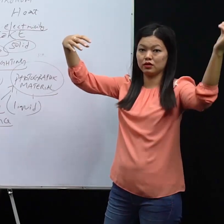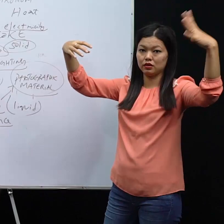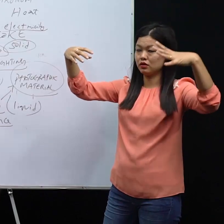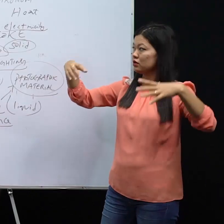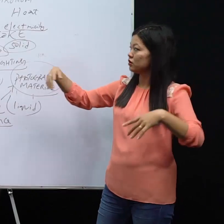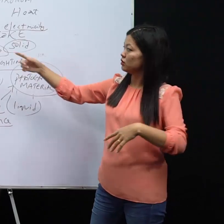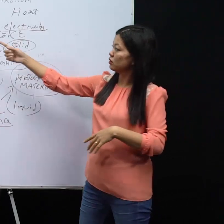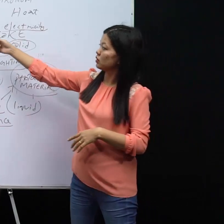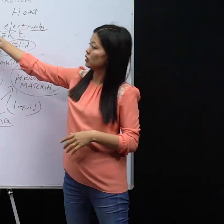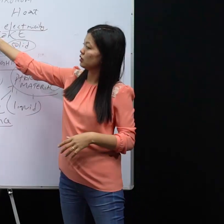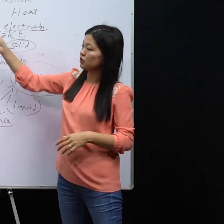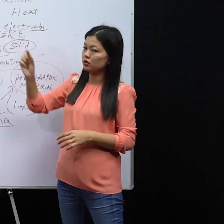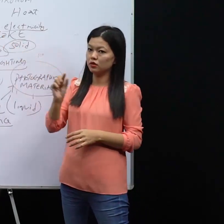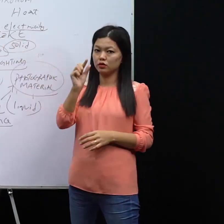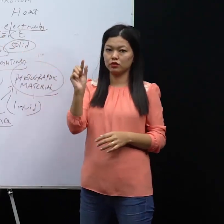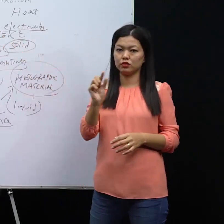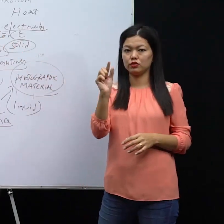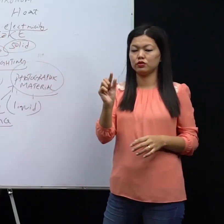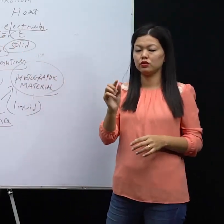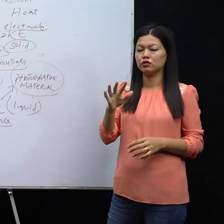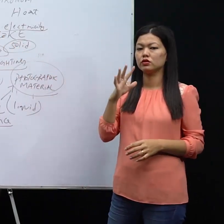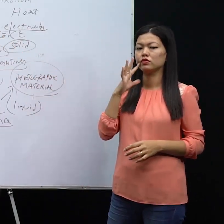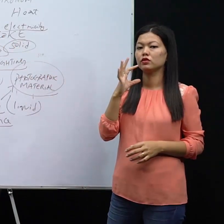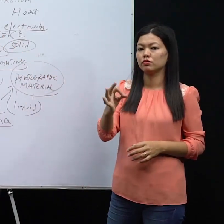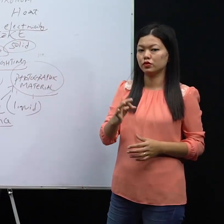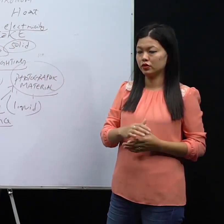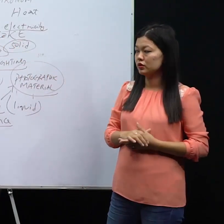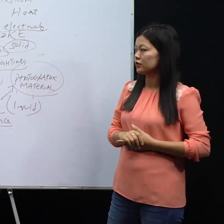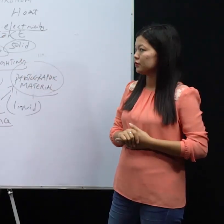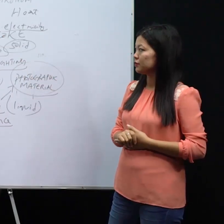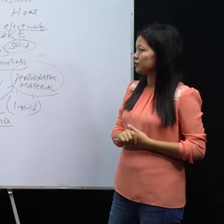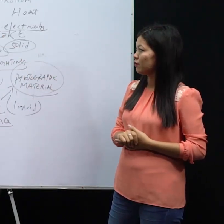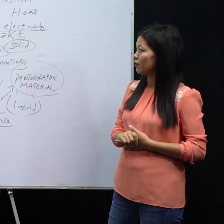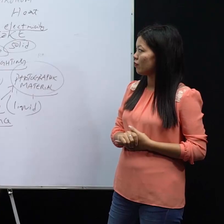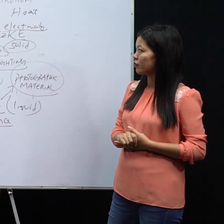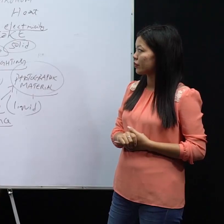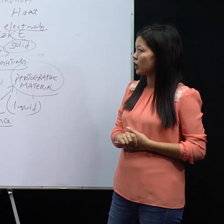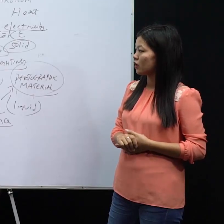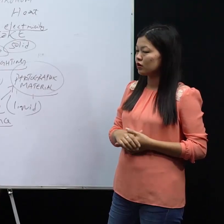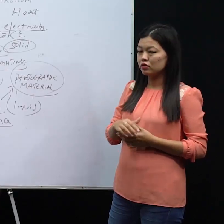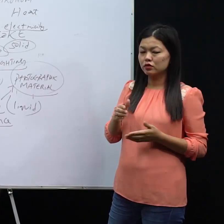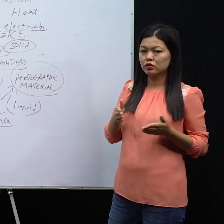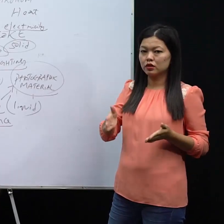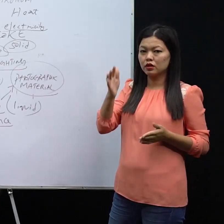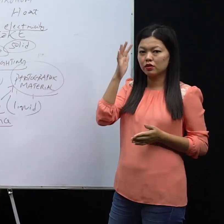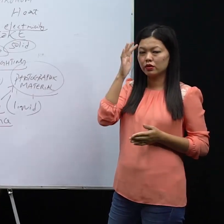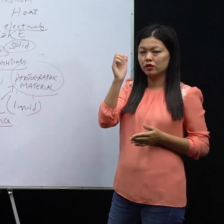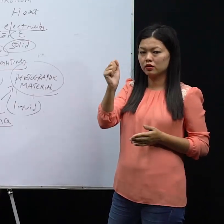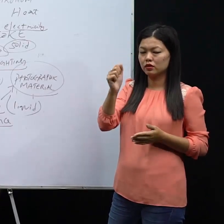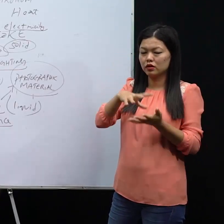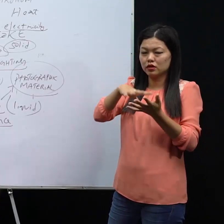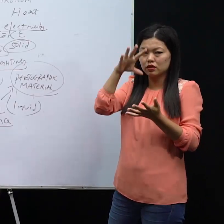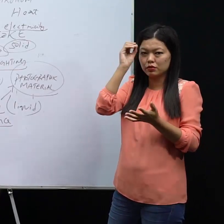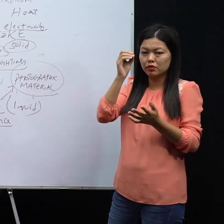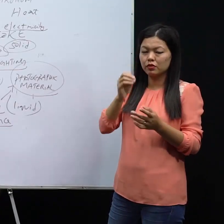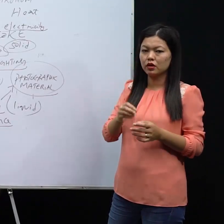how we get the coal from the dead vegetation, right? And then the coal product. The three important products of coal that we